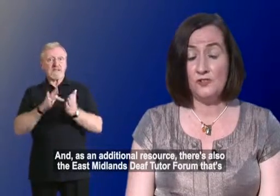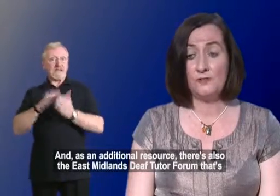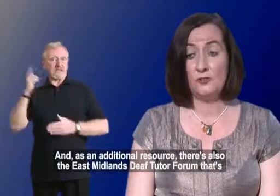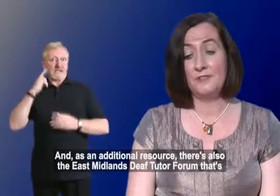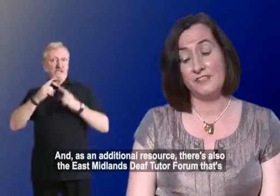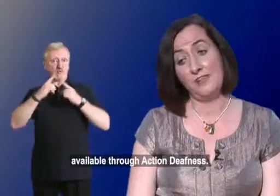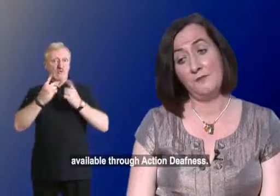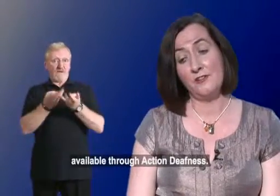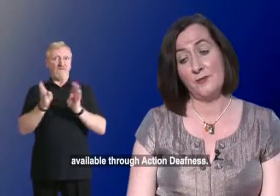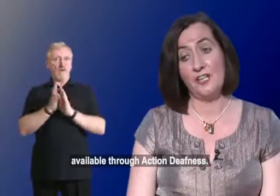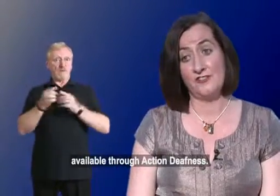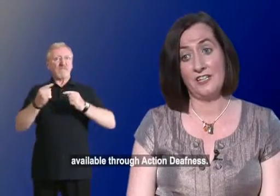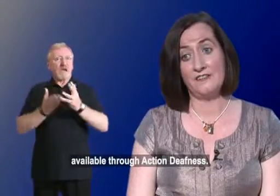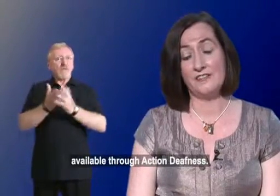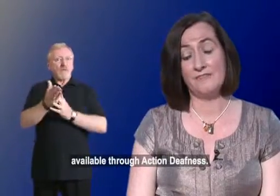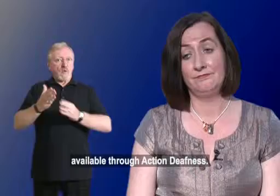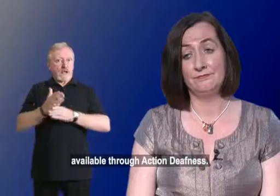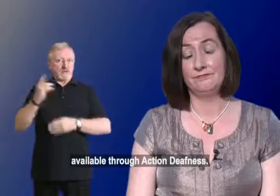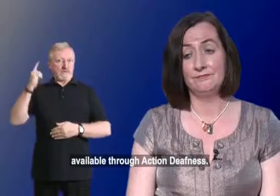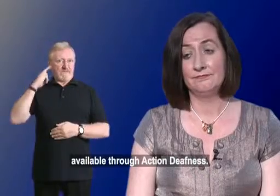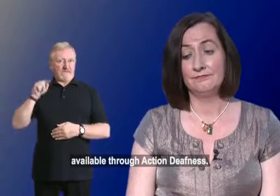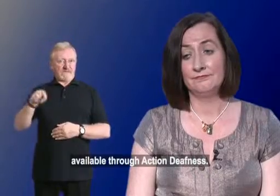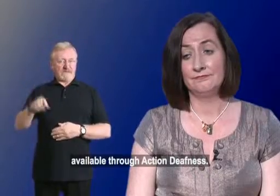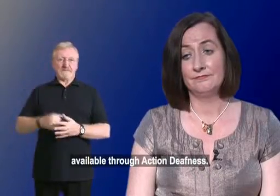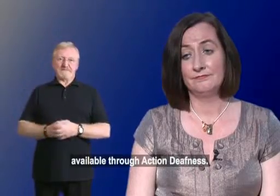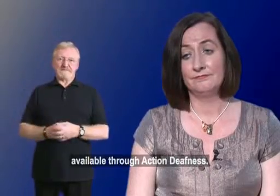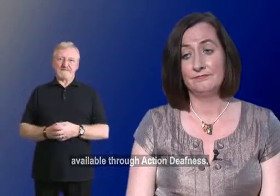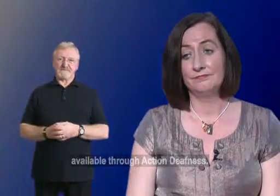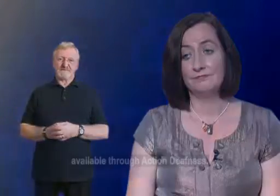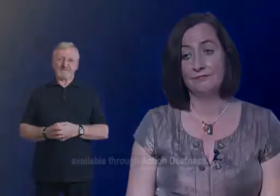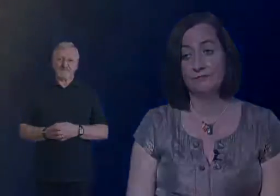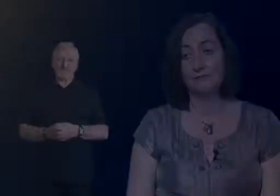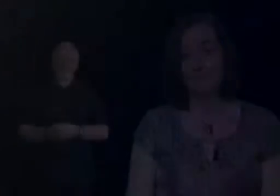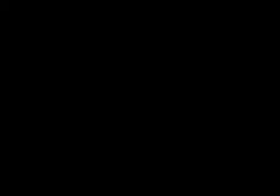Deaf Tutor Forum that's available through Action Deafness.